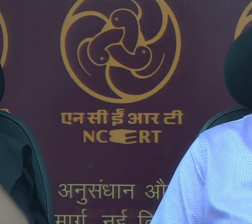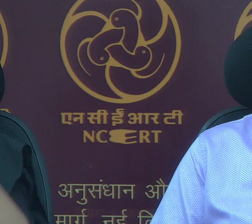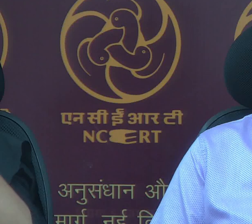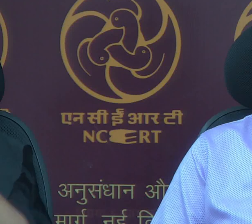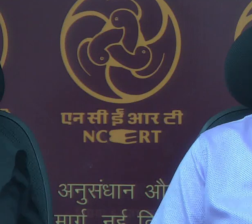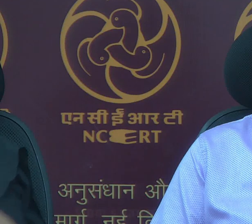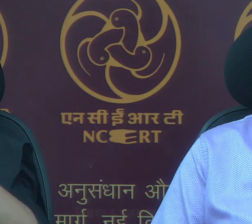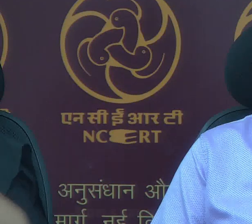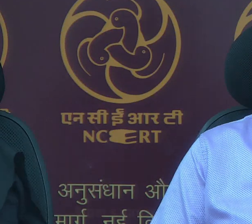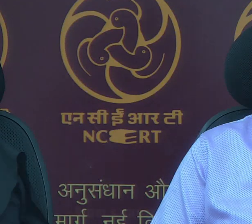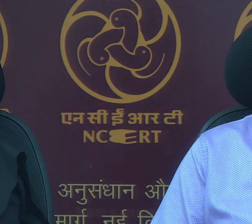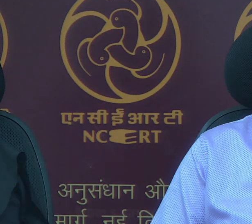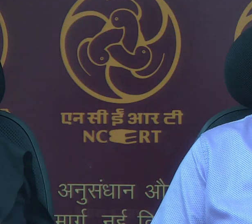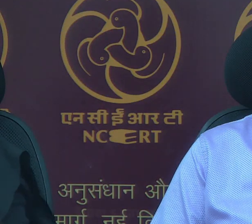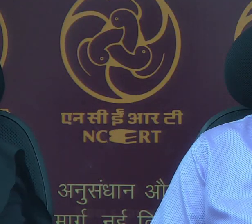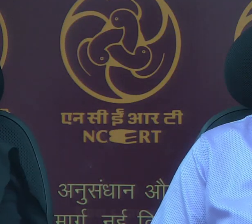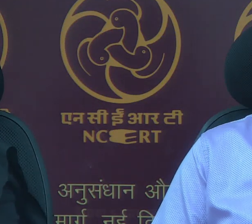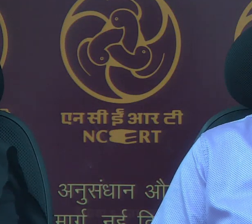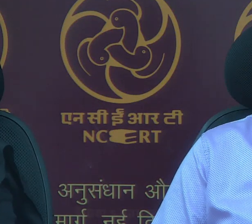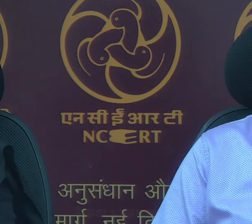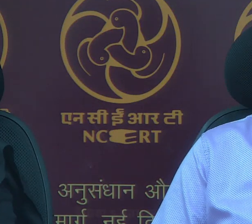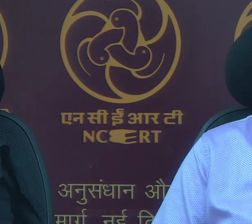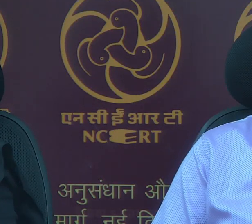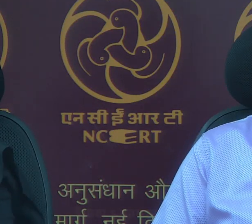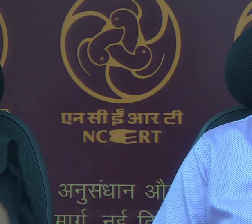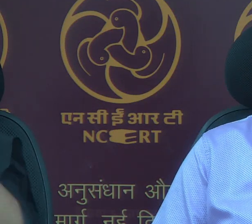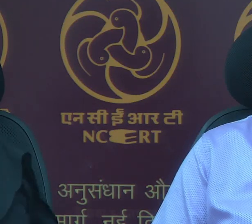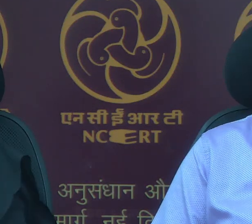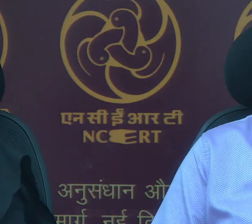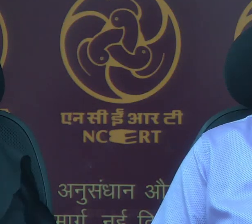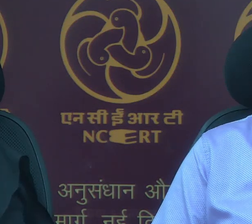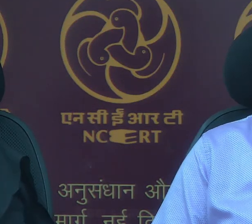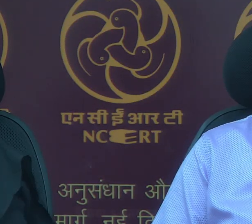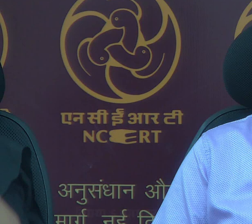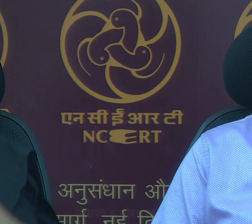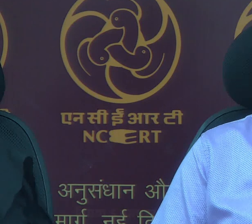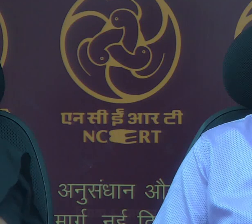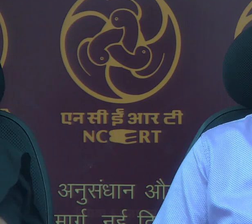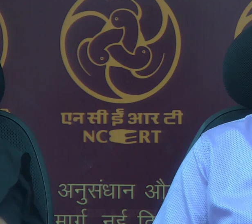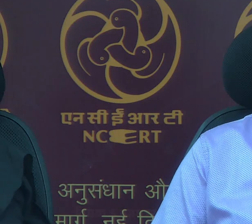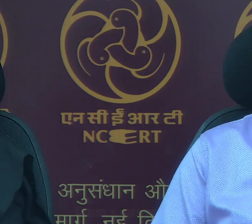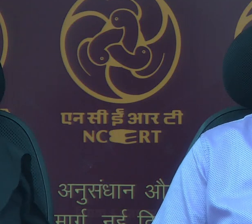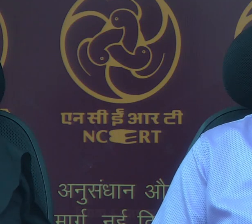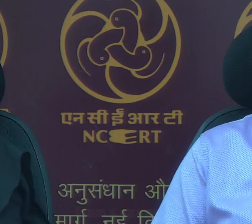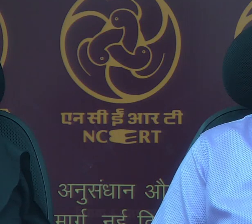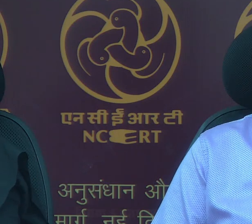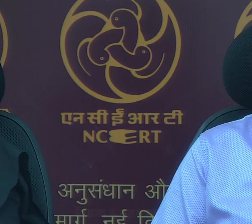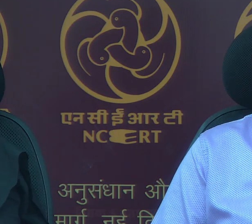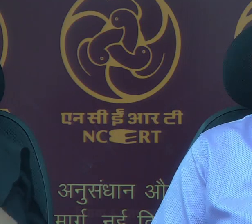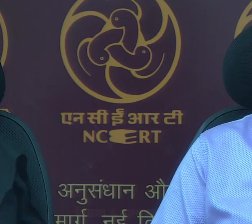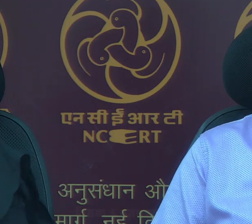to 12 are converted into Indian Sign Language, because NCERT books are very, very important and basic. If